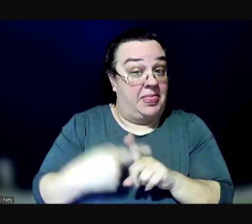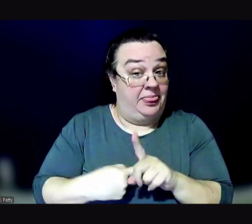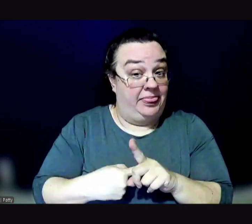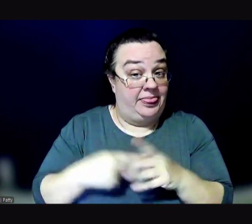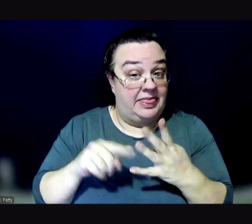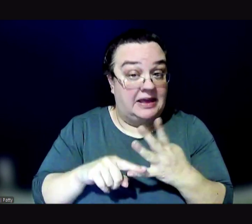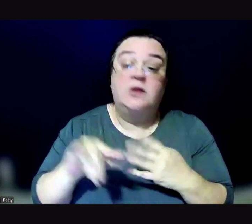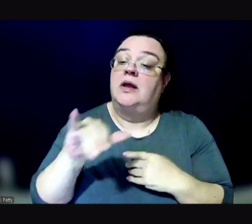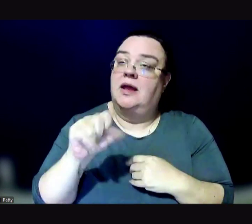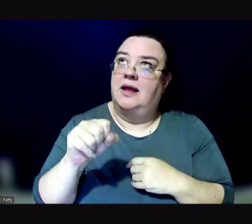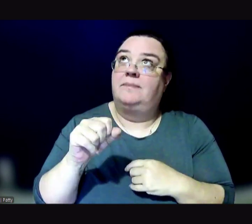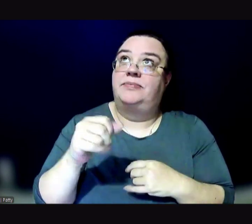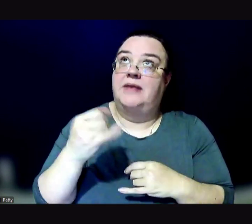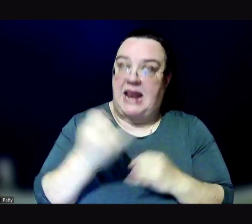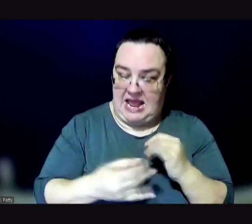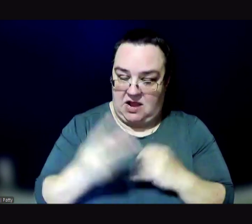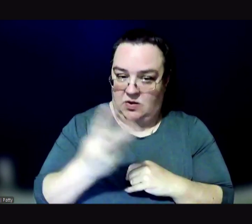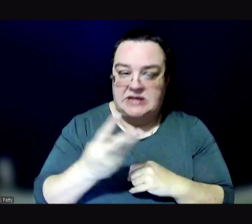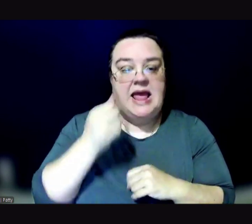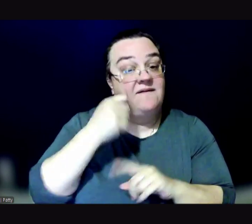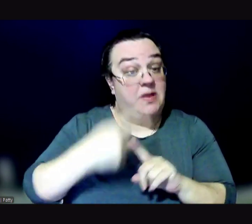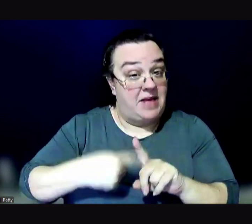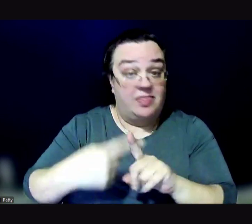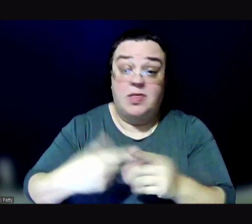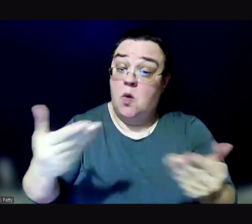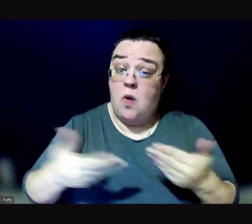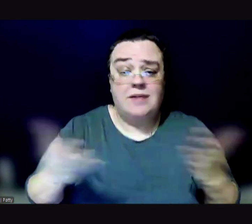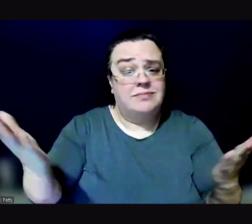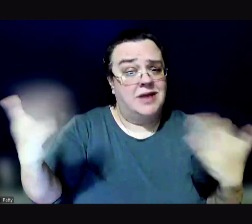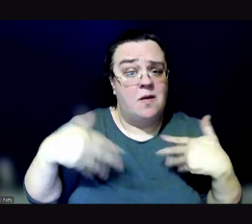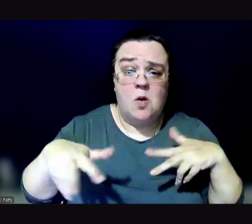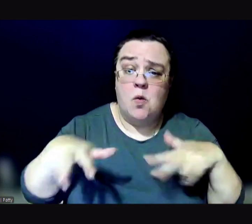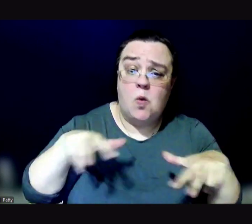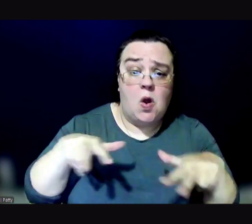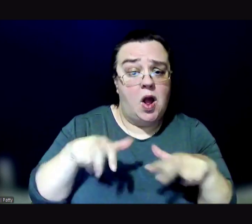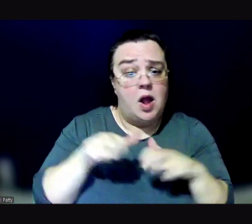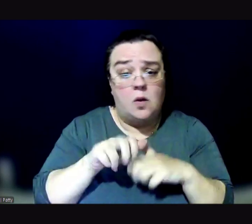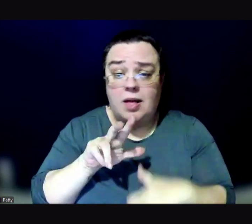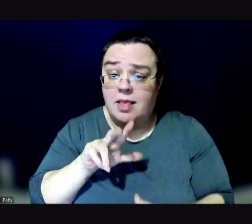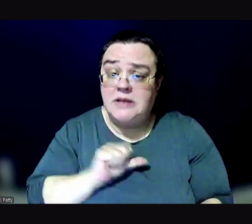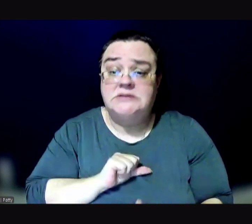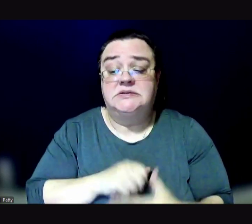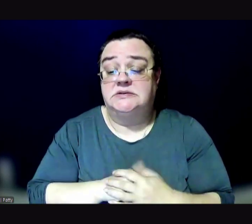Yes, every last Wednesday of the month. I welcome everyone to come out, just walk with us.